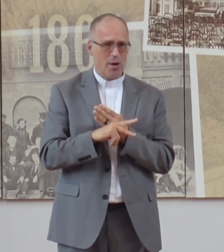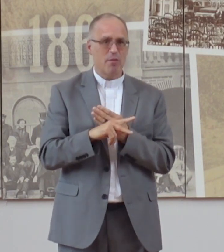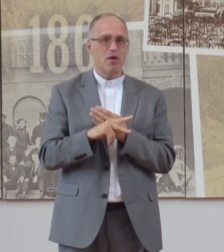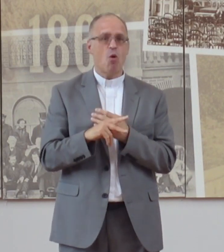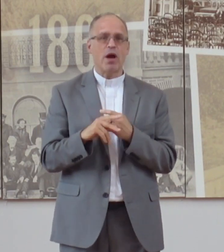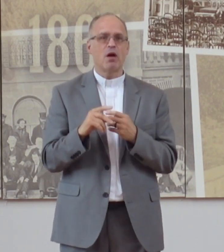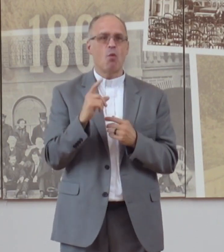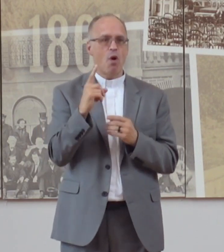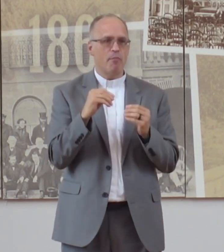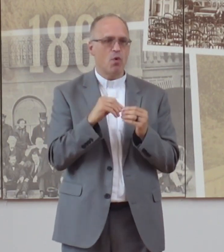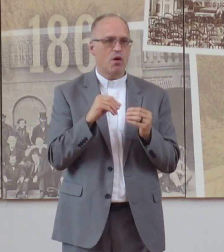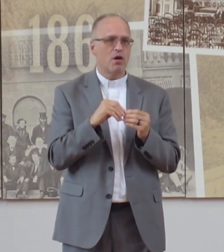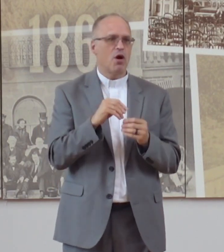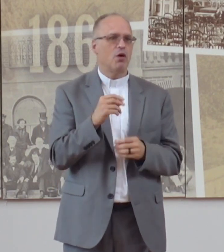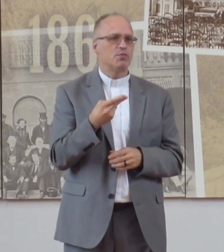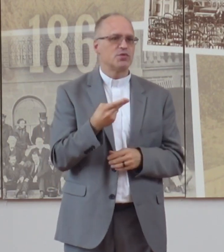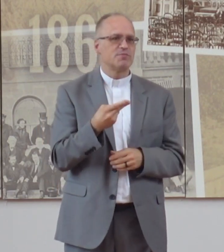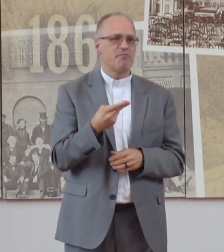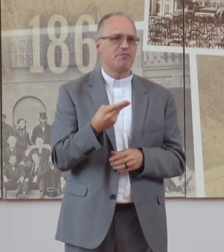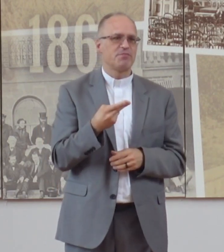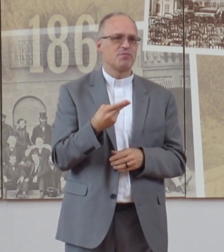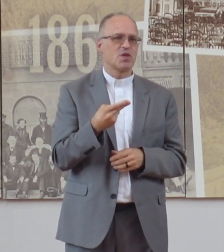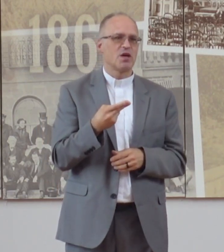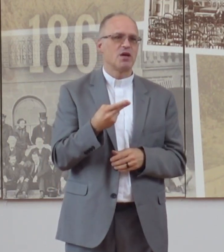program. And I would like to